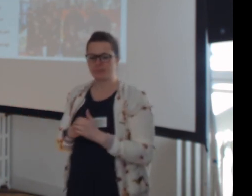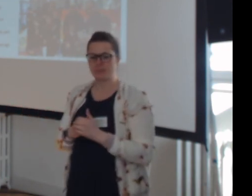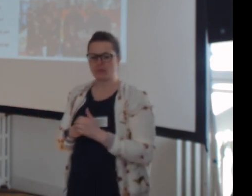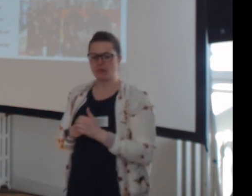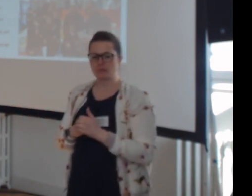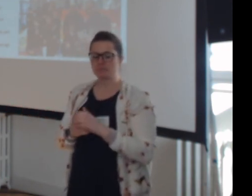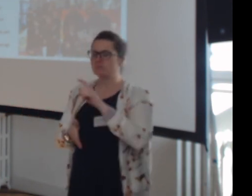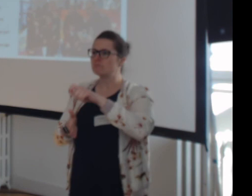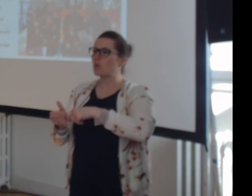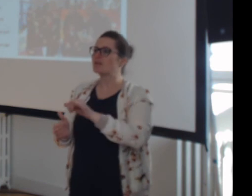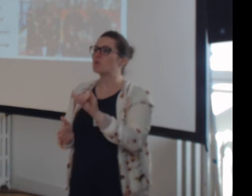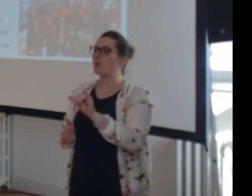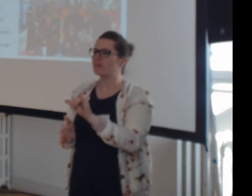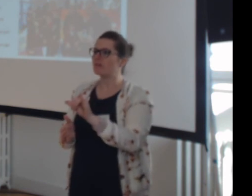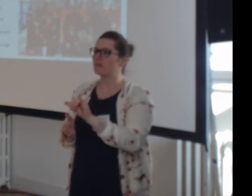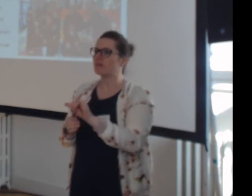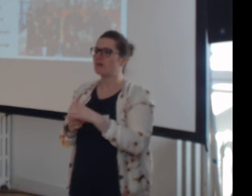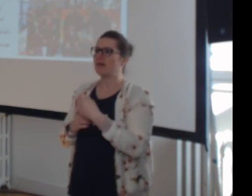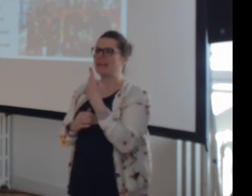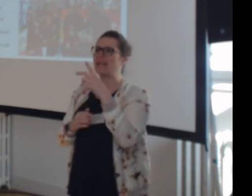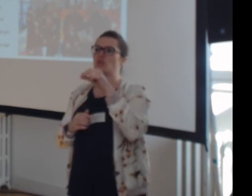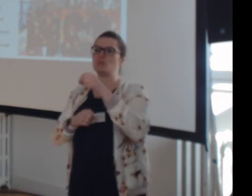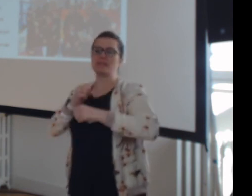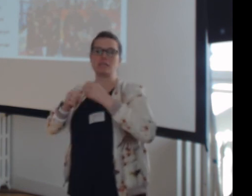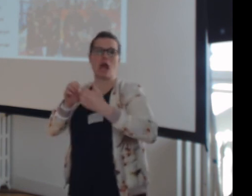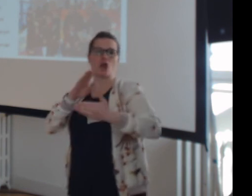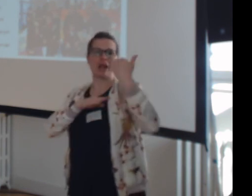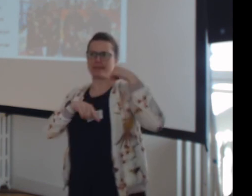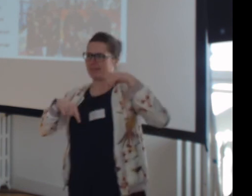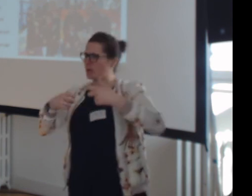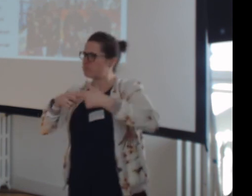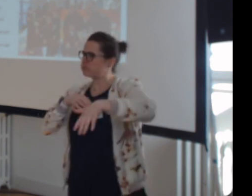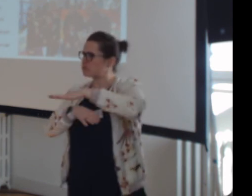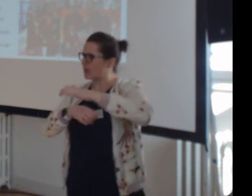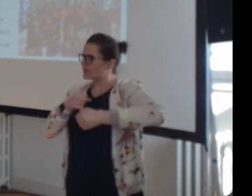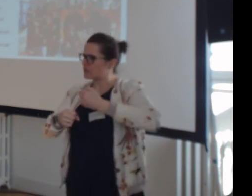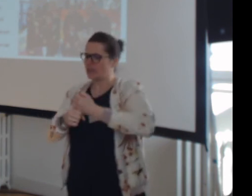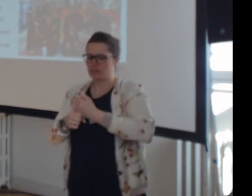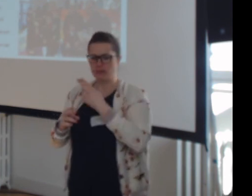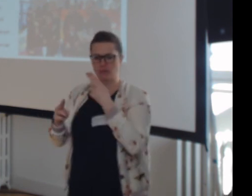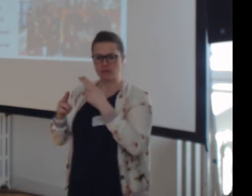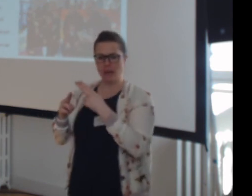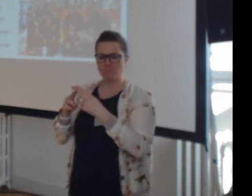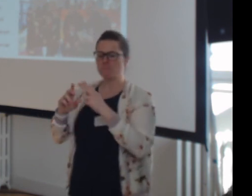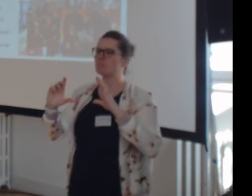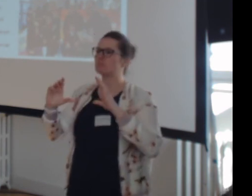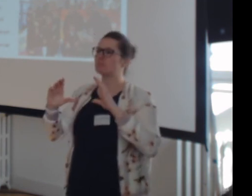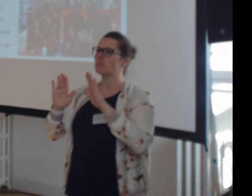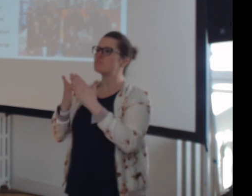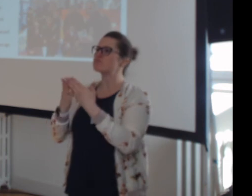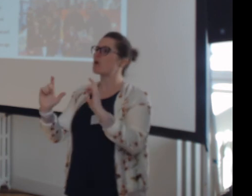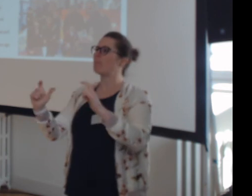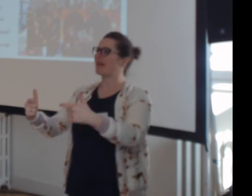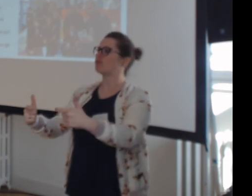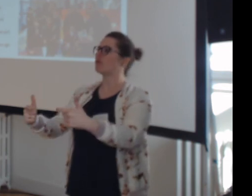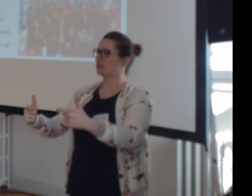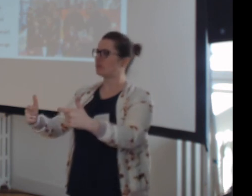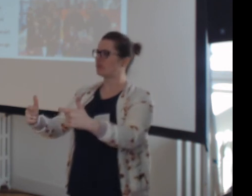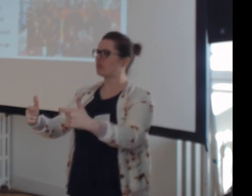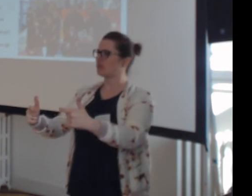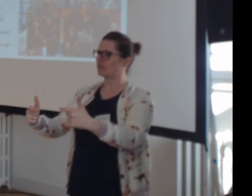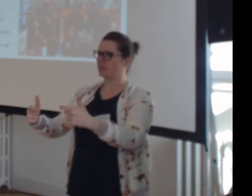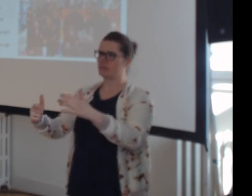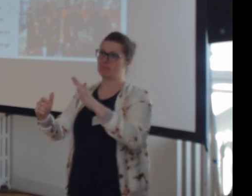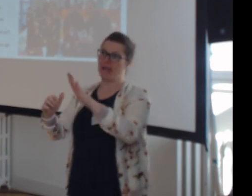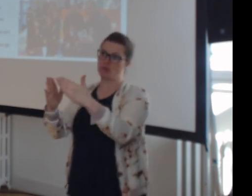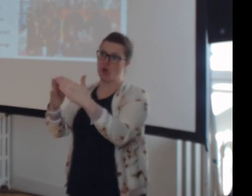project that started 21 years ago in Brussels. It's called the Book Squad, Boek Squad at Home,